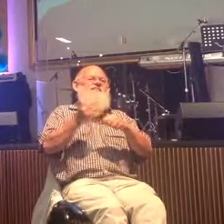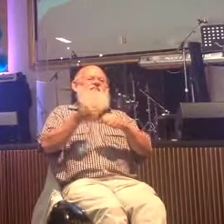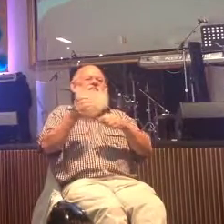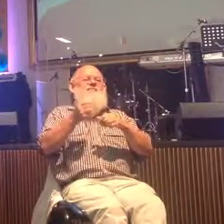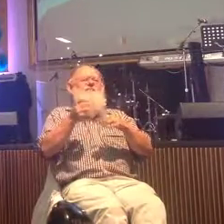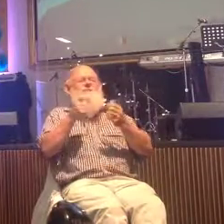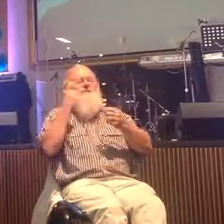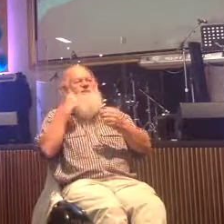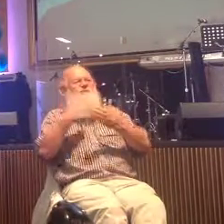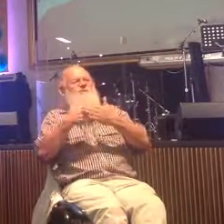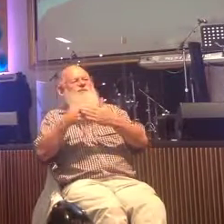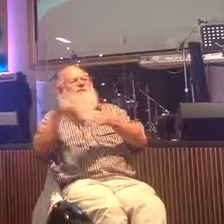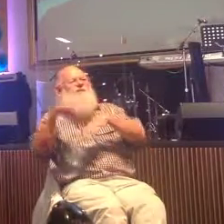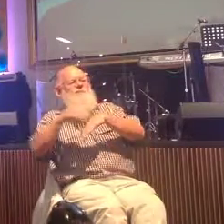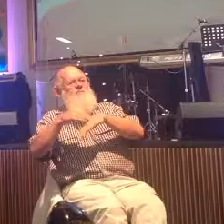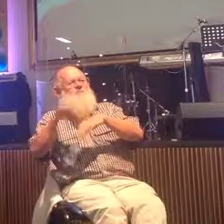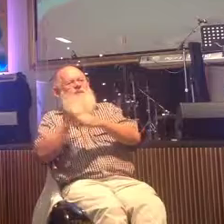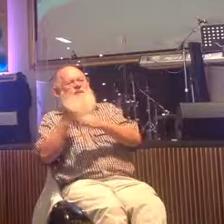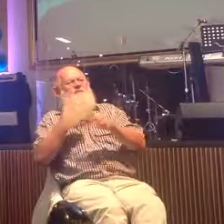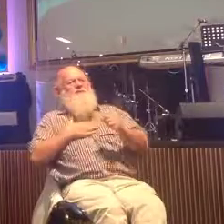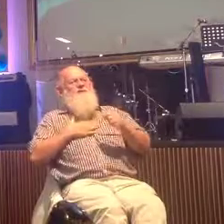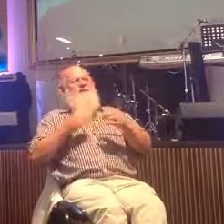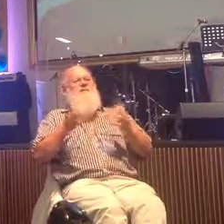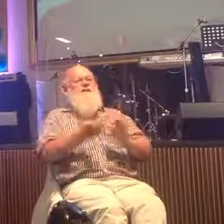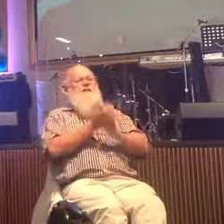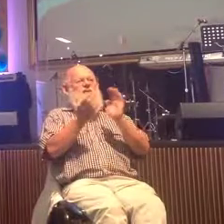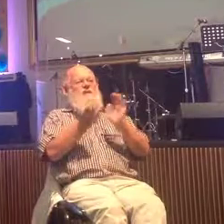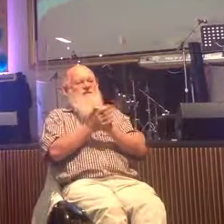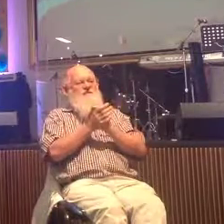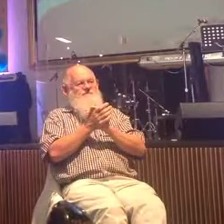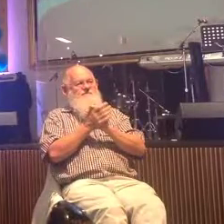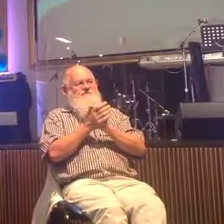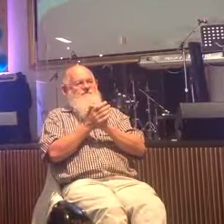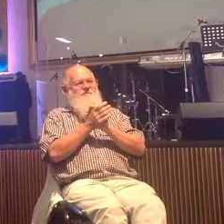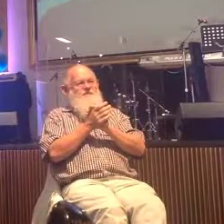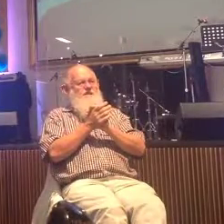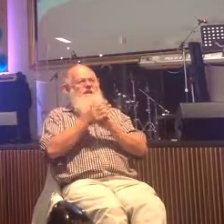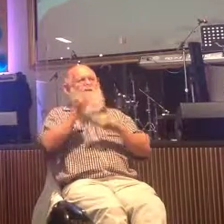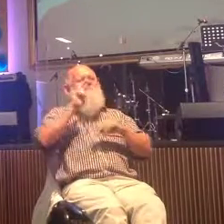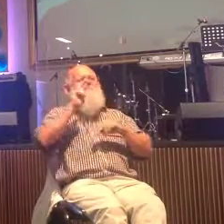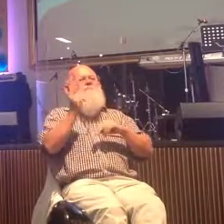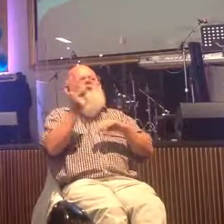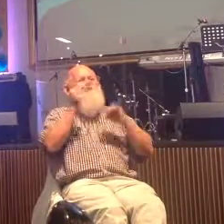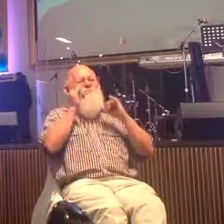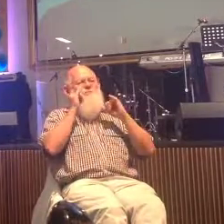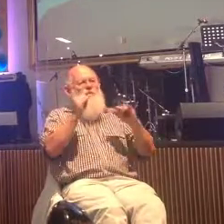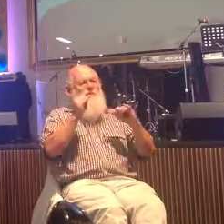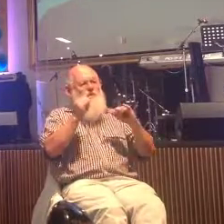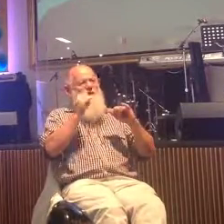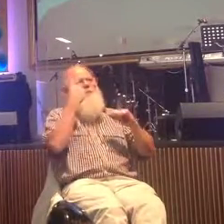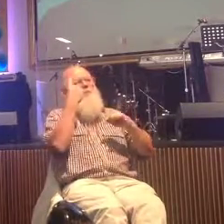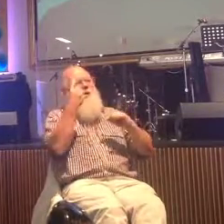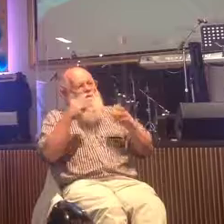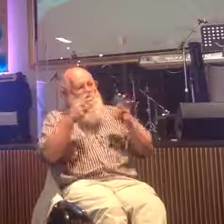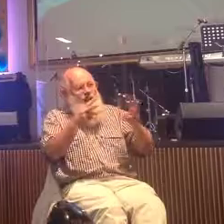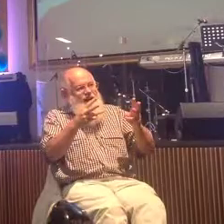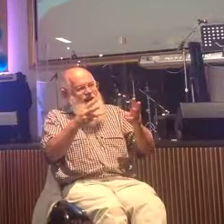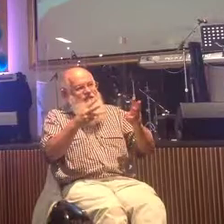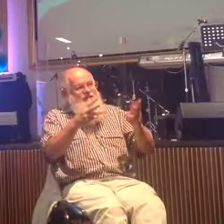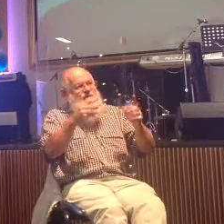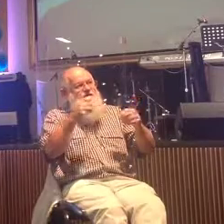psyches back into one and get him healthy and happy. That's the other side we can go. Both are equal errors. In the middle is where we